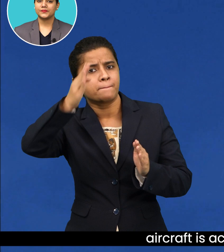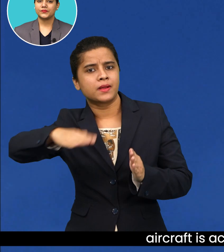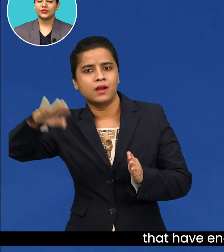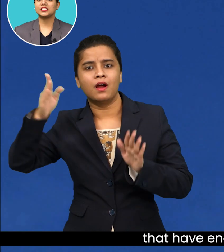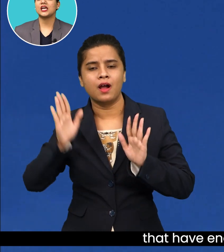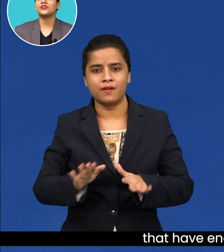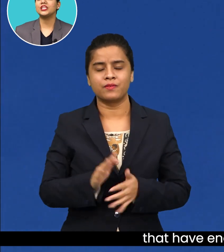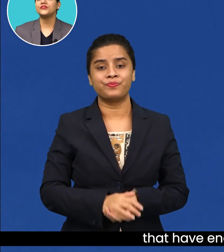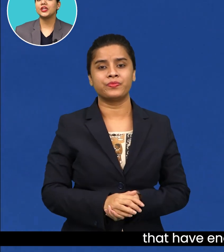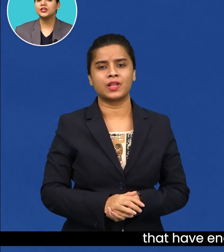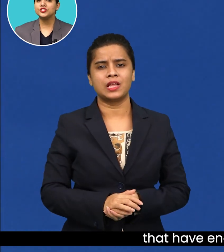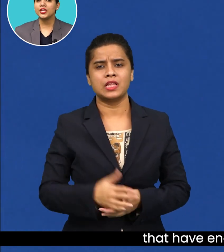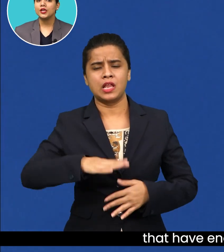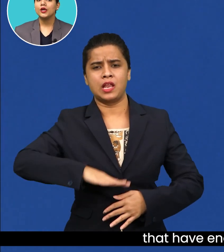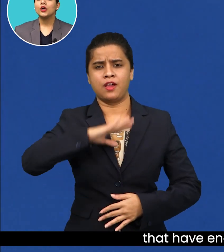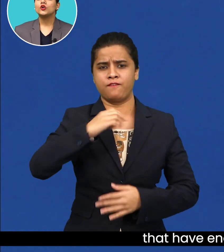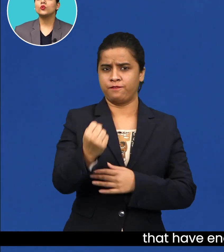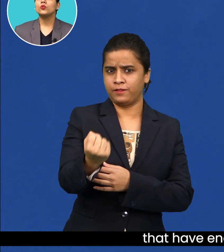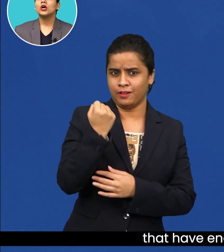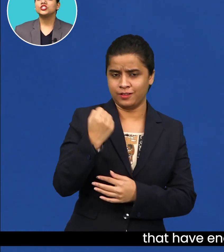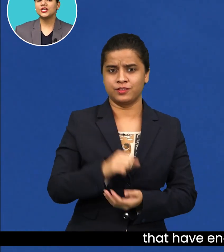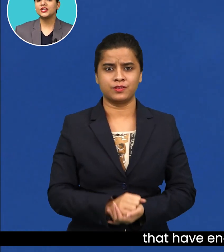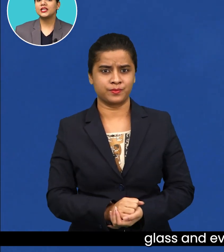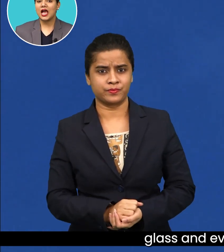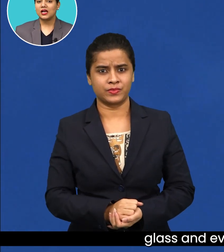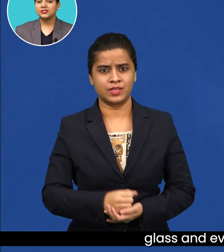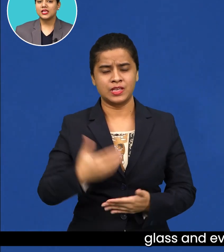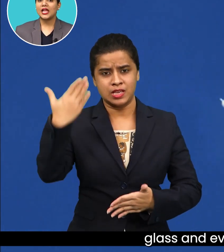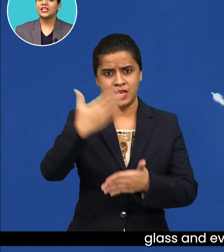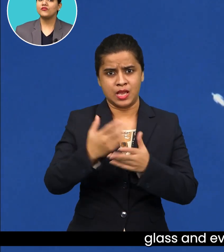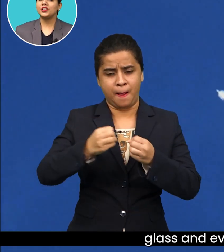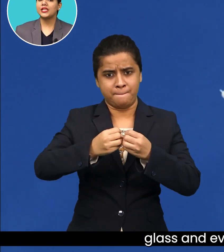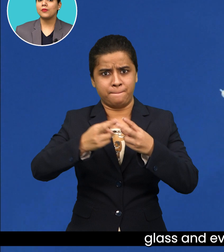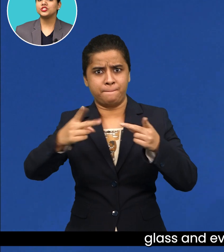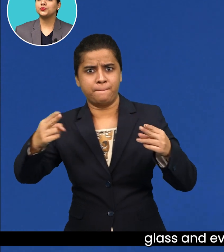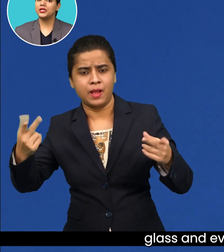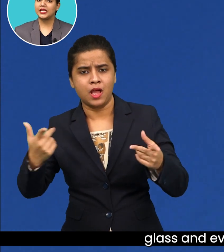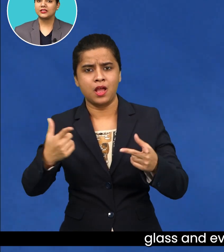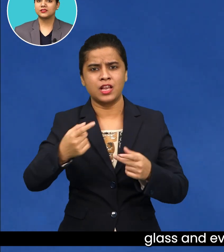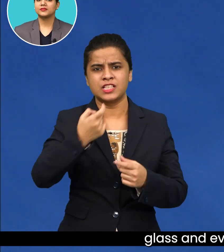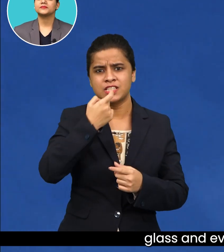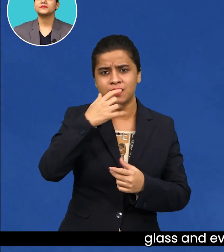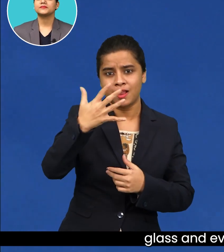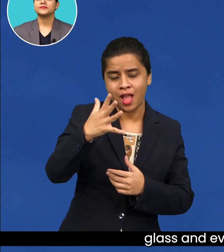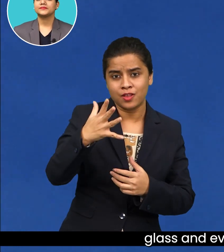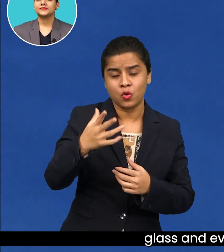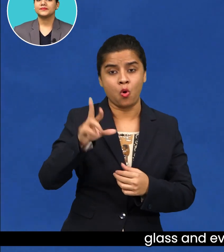that have enough energy to shatter glass and even damage buildings.